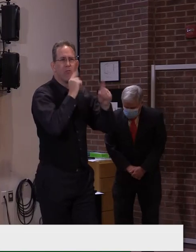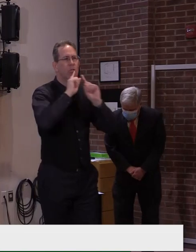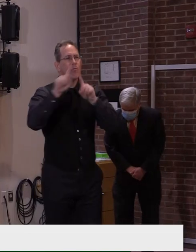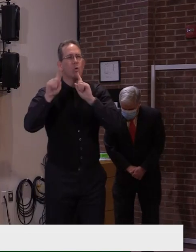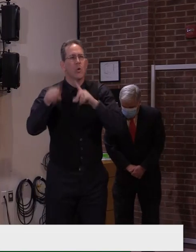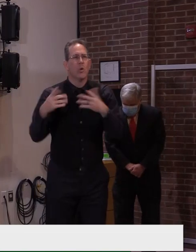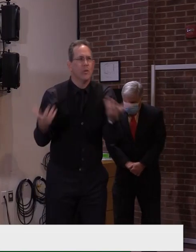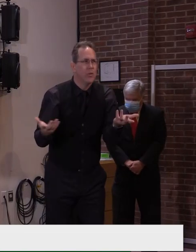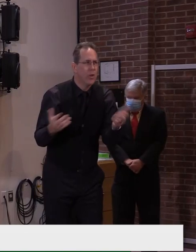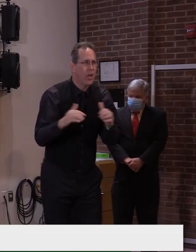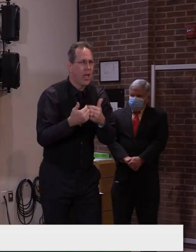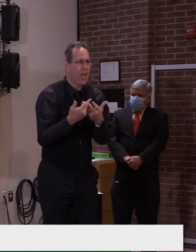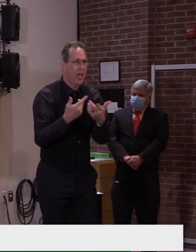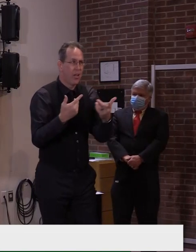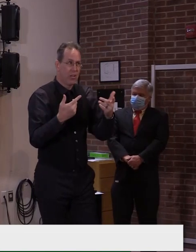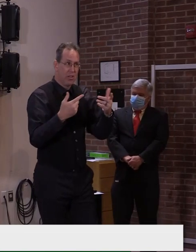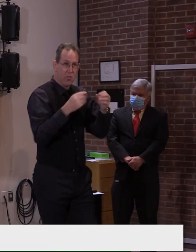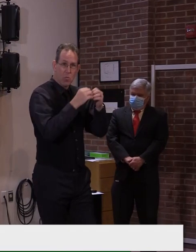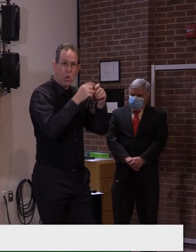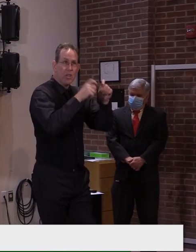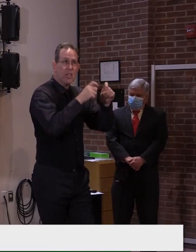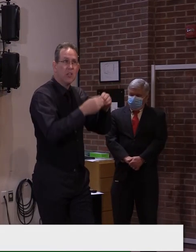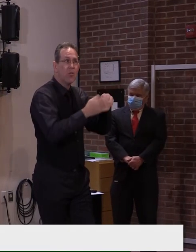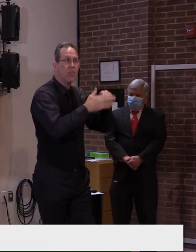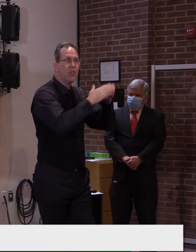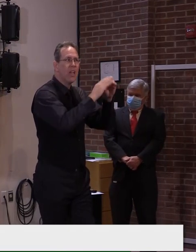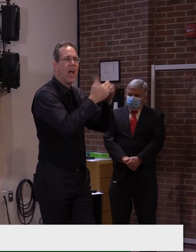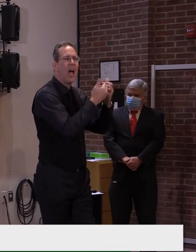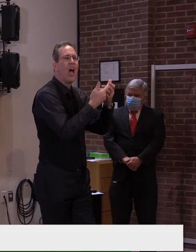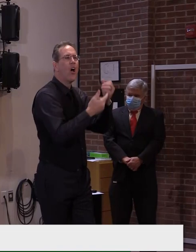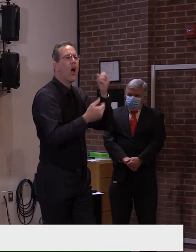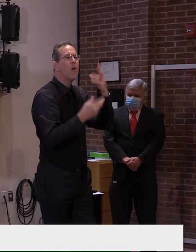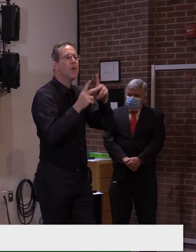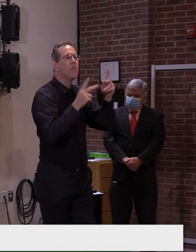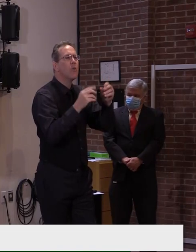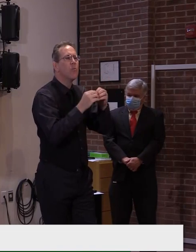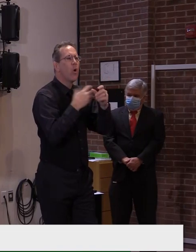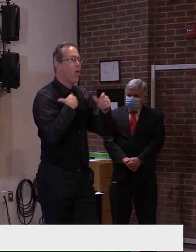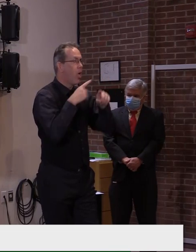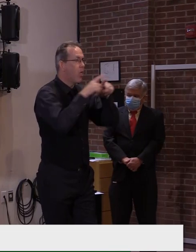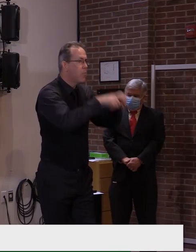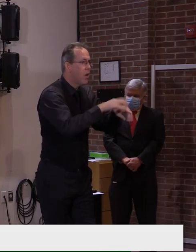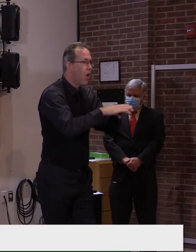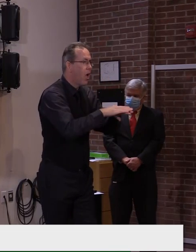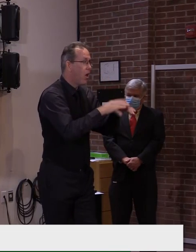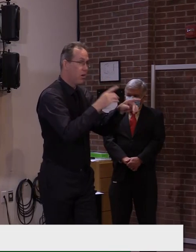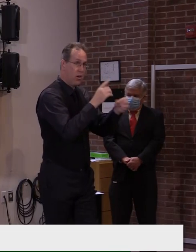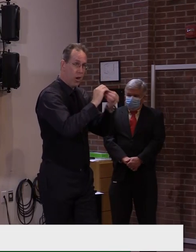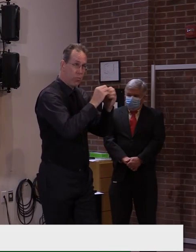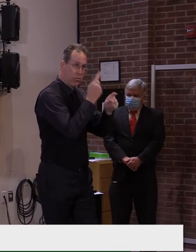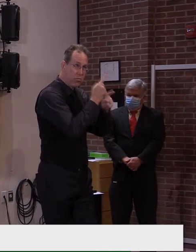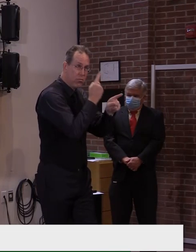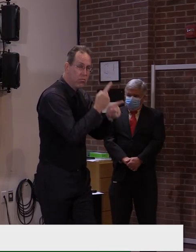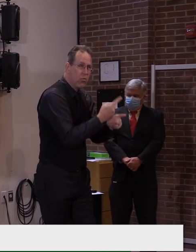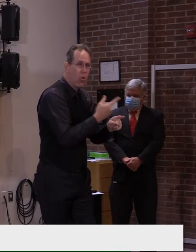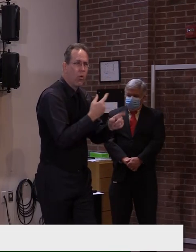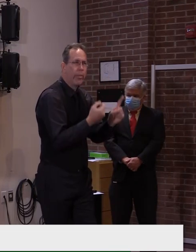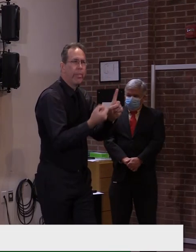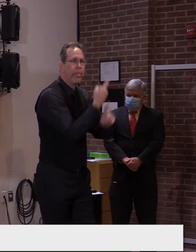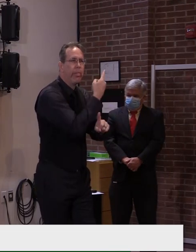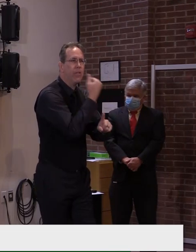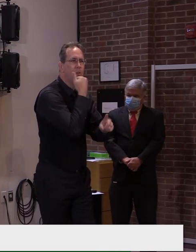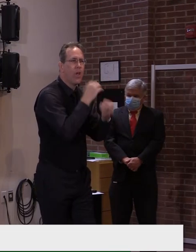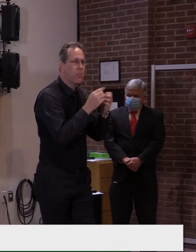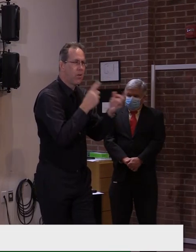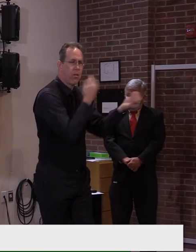increasing, how reliant can we be on the data that that we do have? Yeah, you know, we're in a